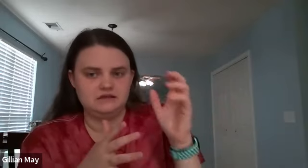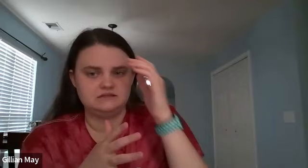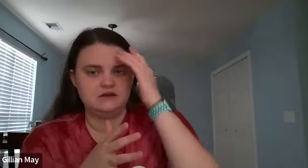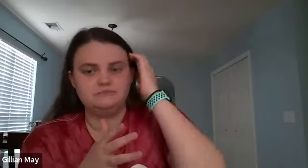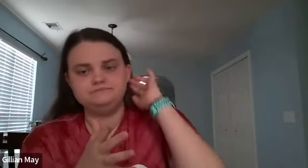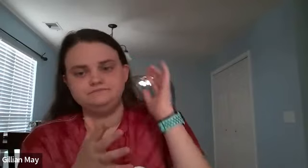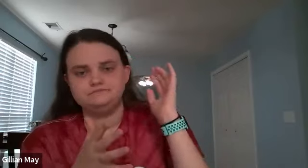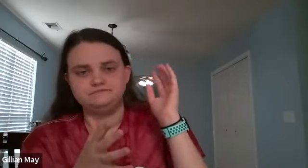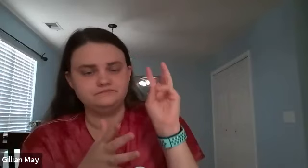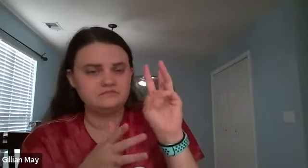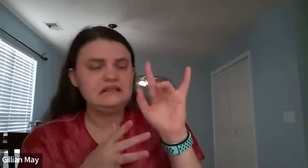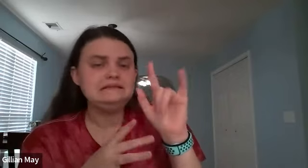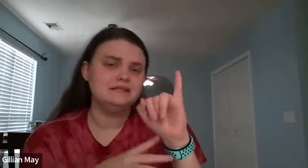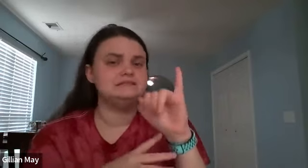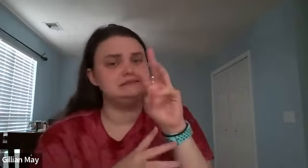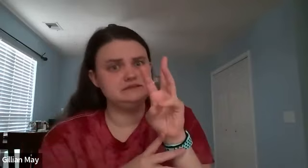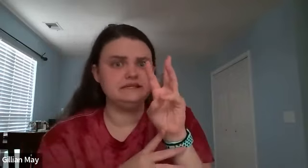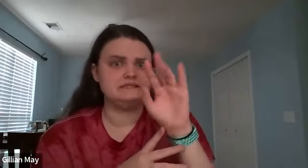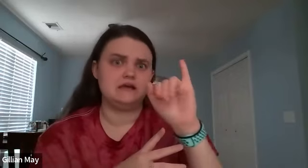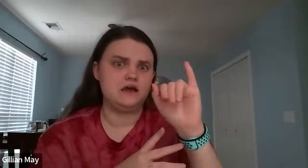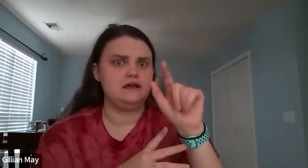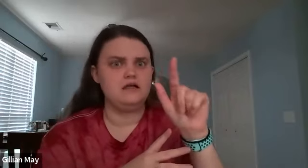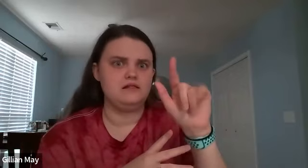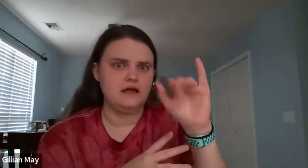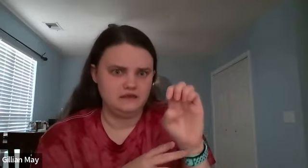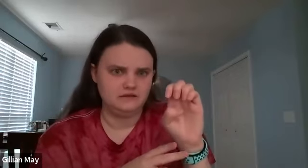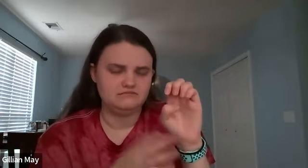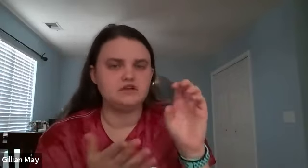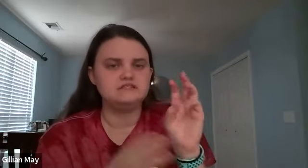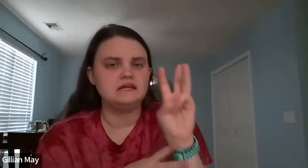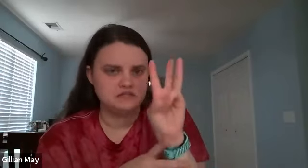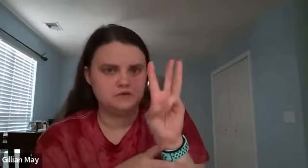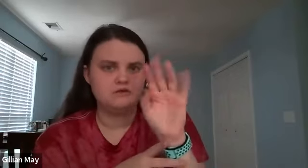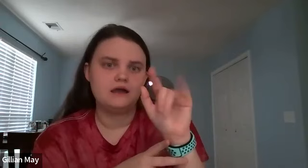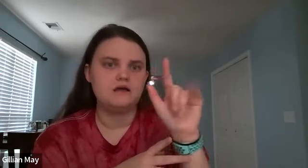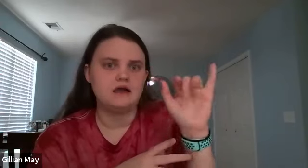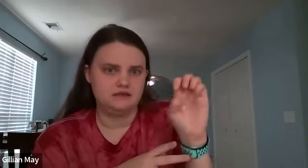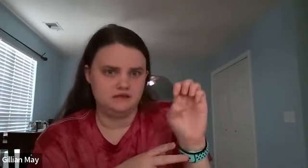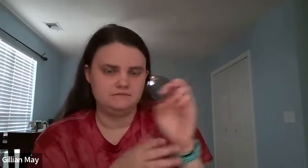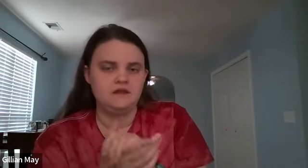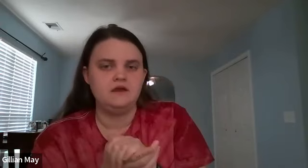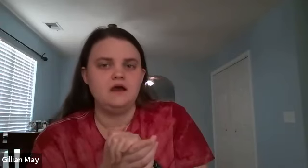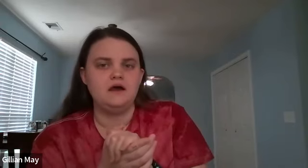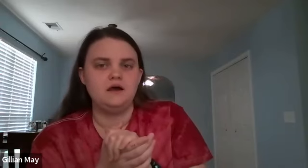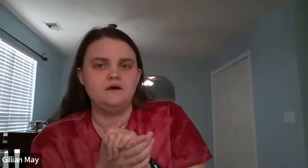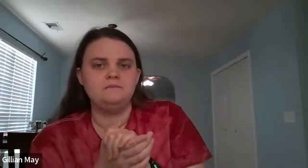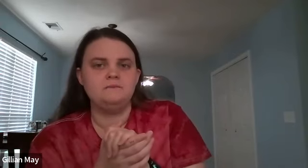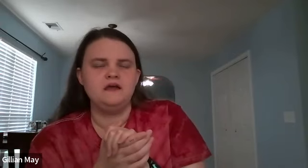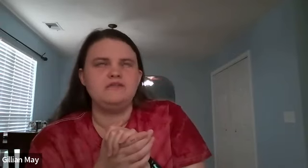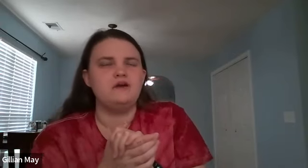it's like 6 I-L-L-I-E. They're saying W-I-L-I-E. There are